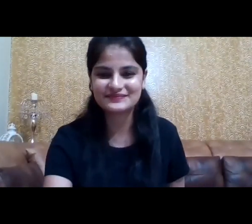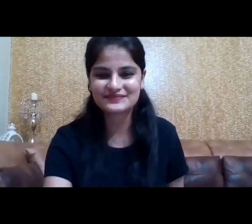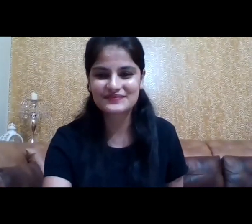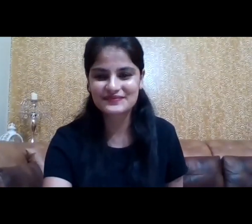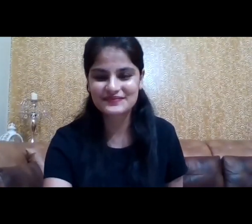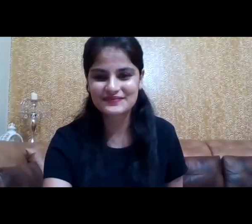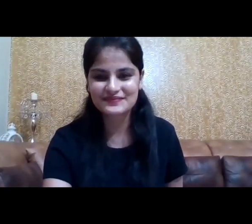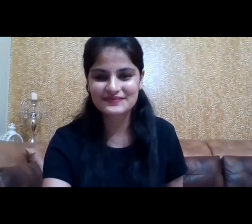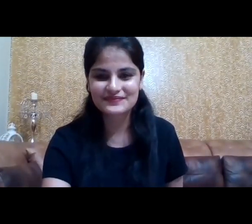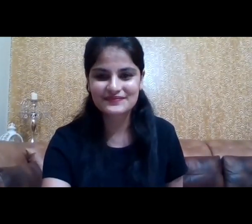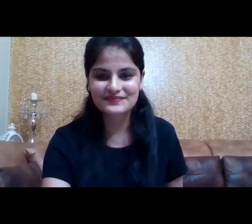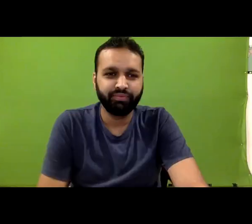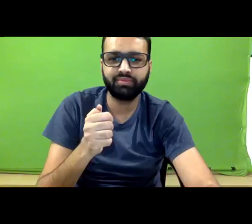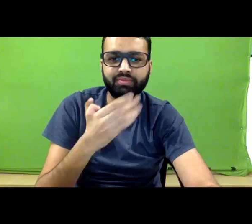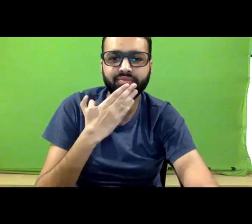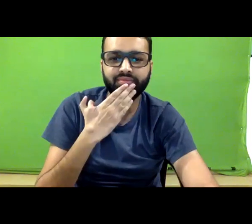Rahul.